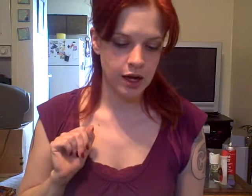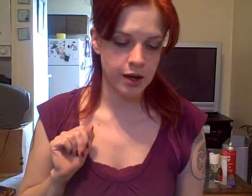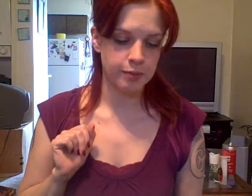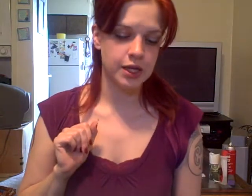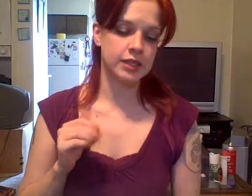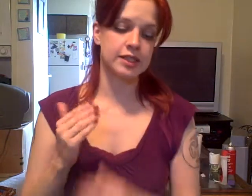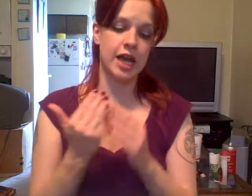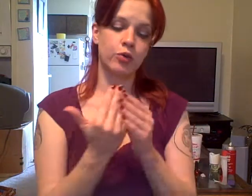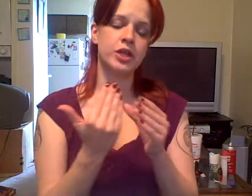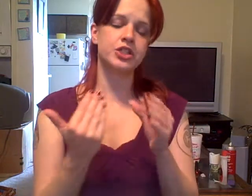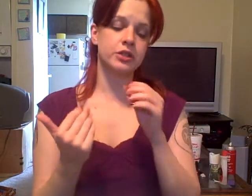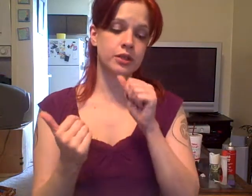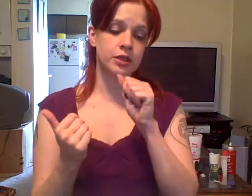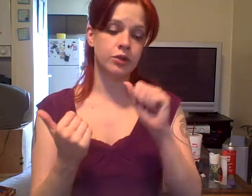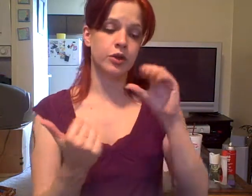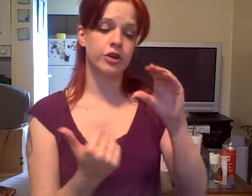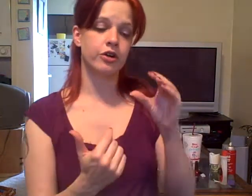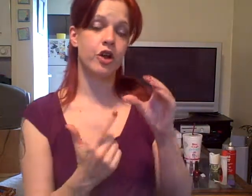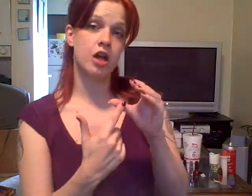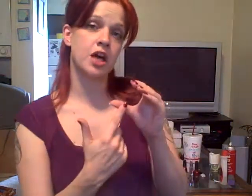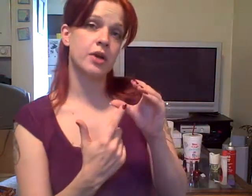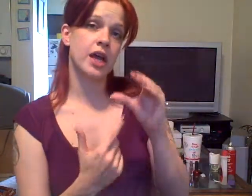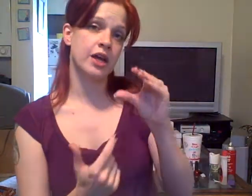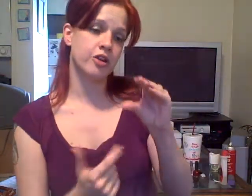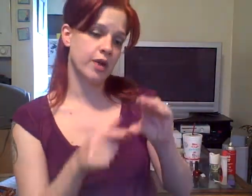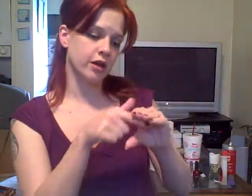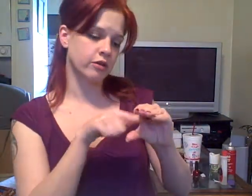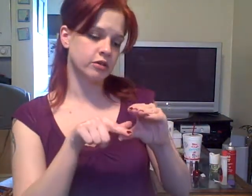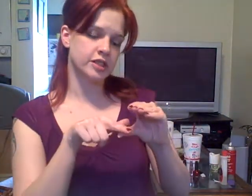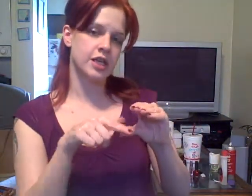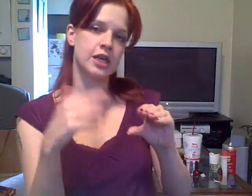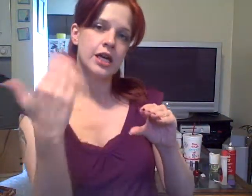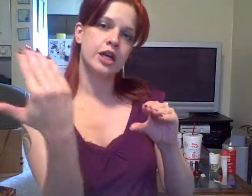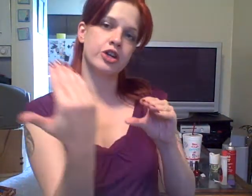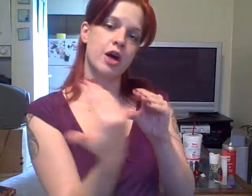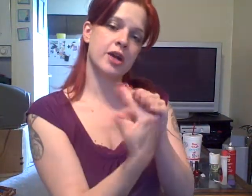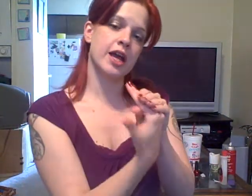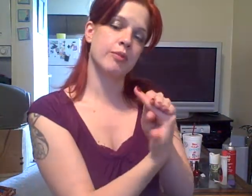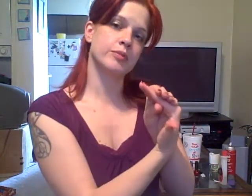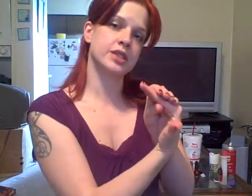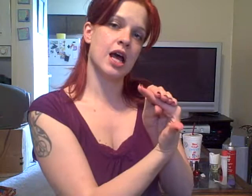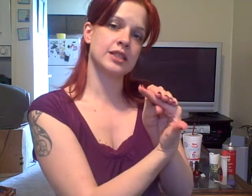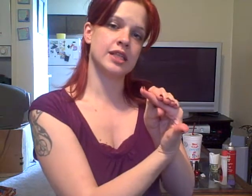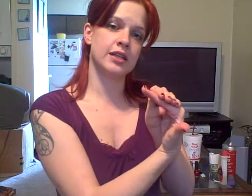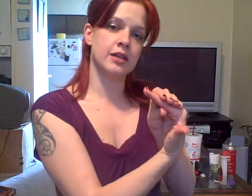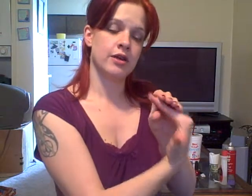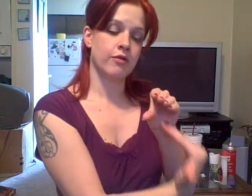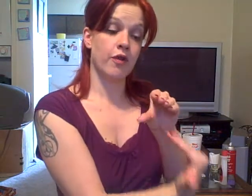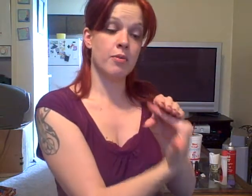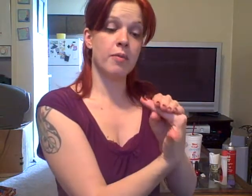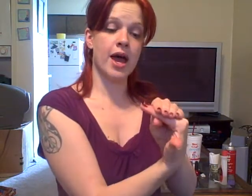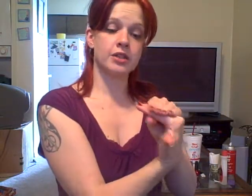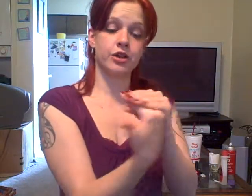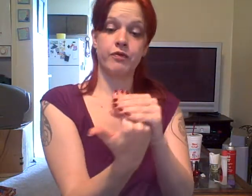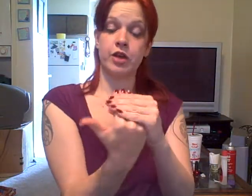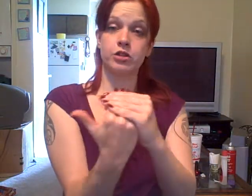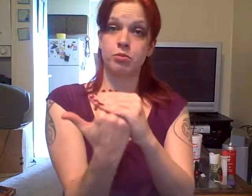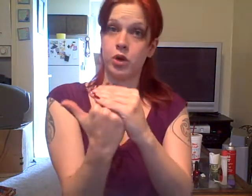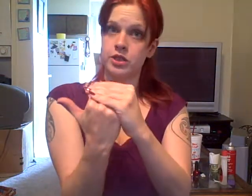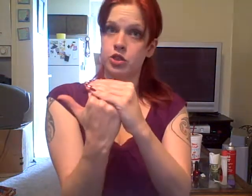A sandwich, with your non-dominant hand you make a little C. Your dominant hand slides in from the back, so your fingers are pointing